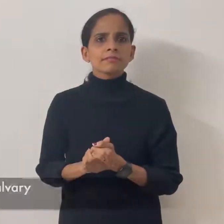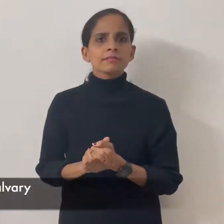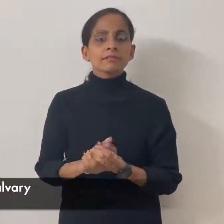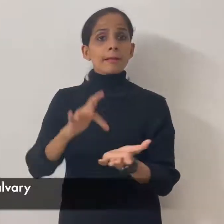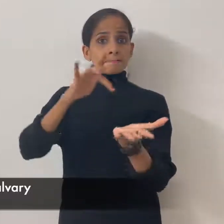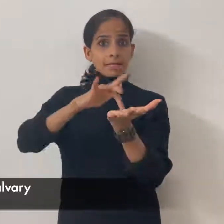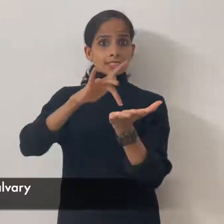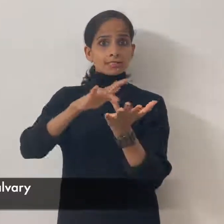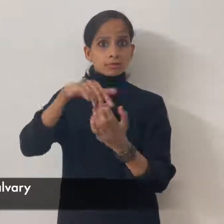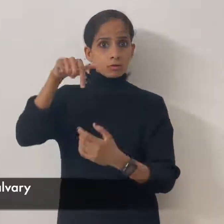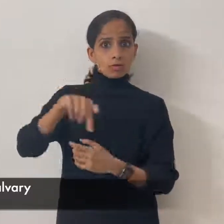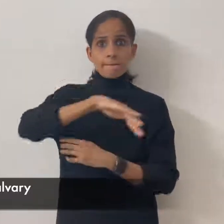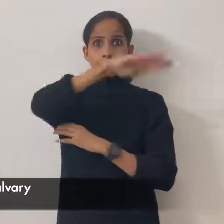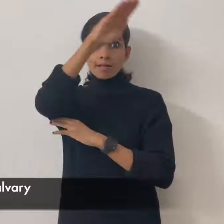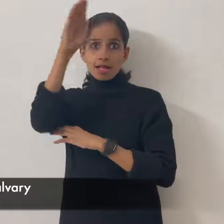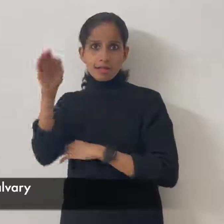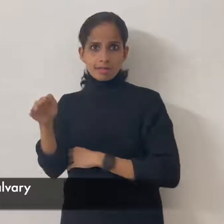At a place called Calvary.